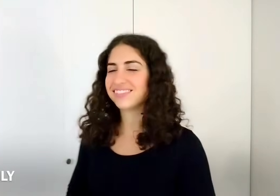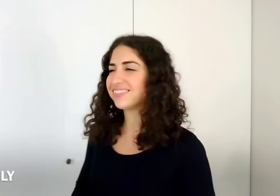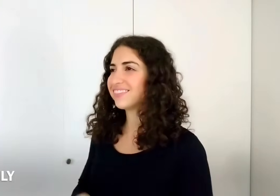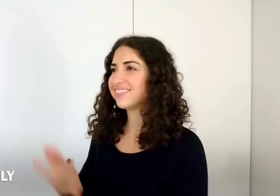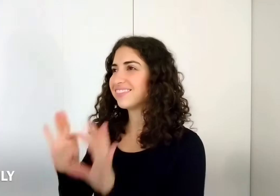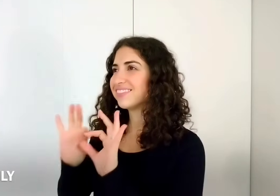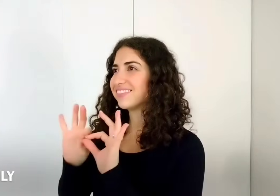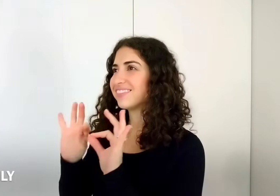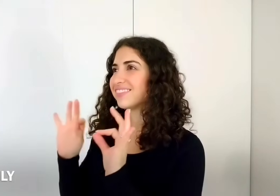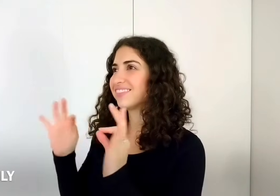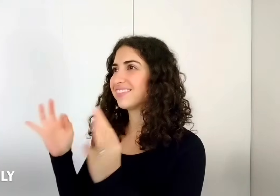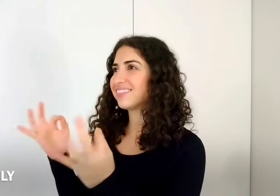Family.